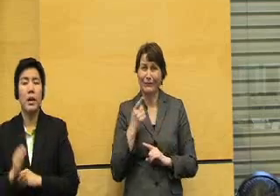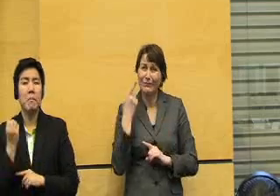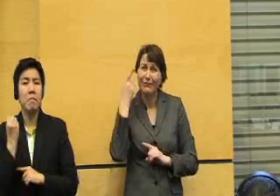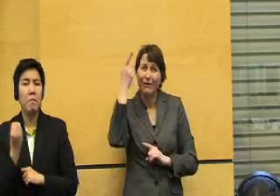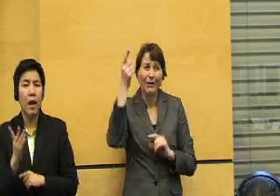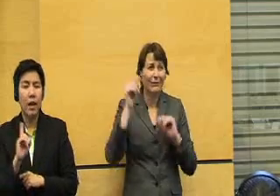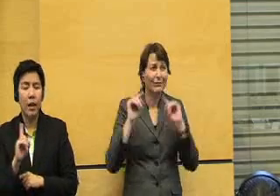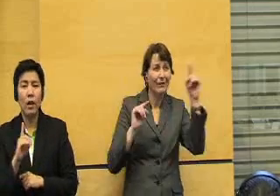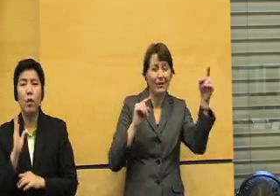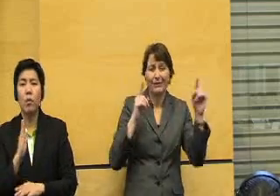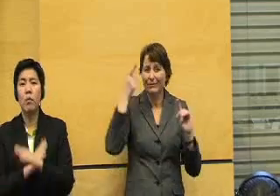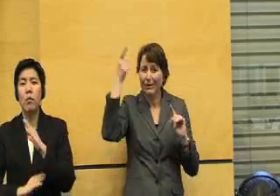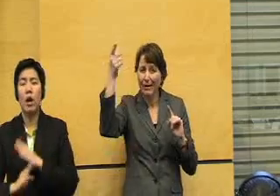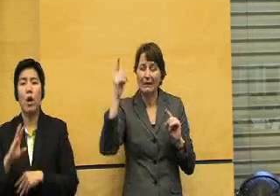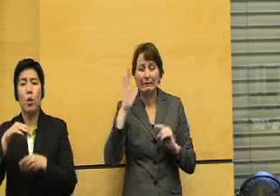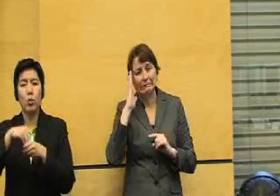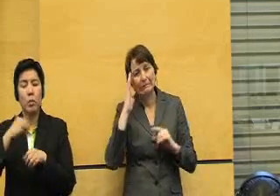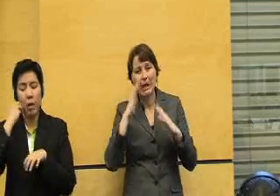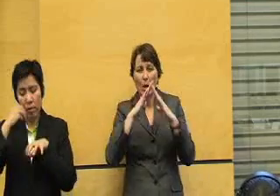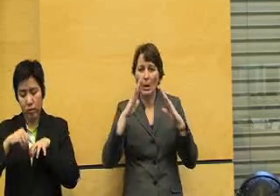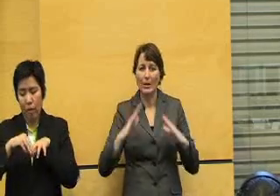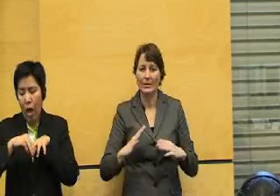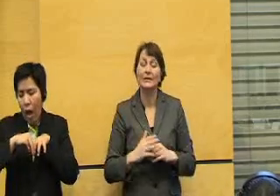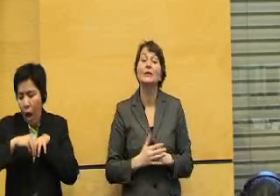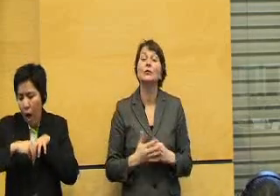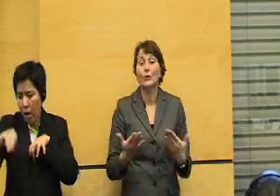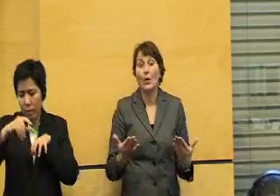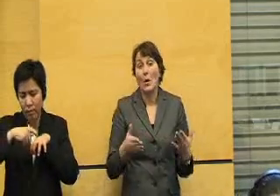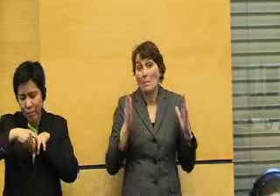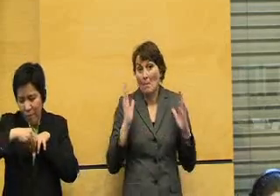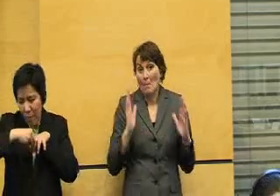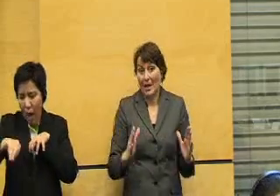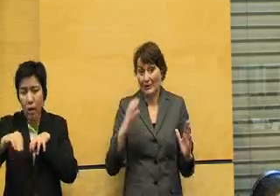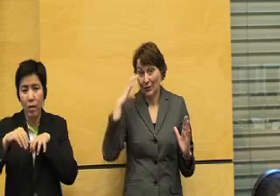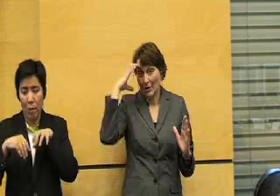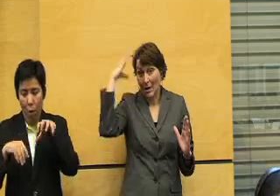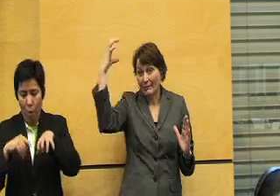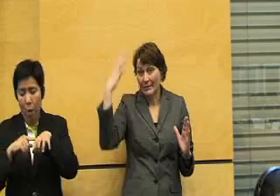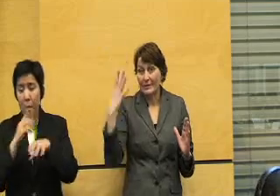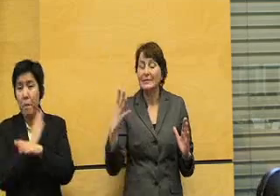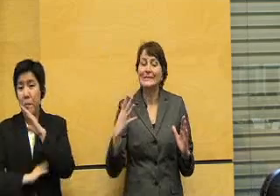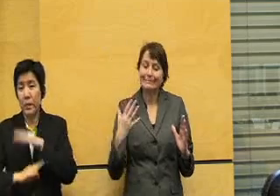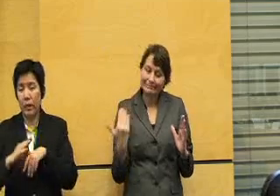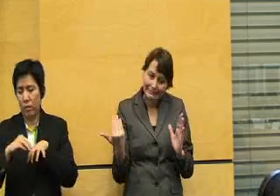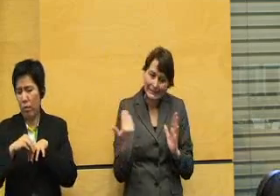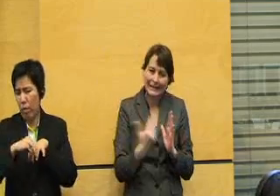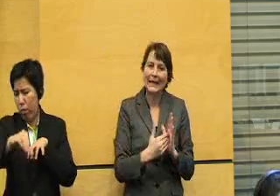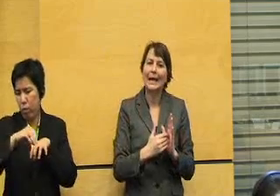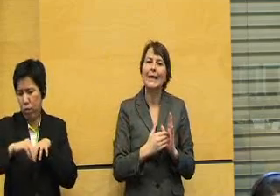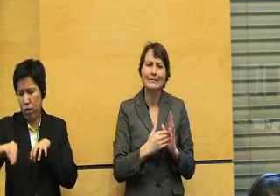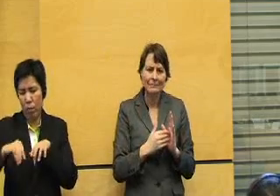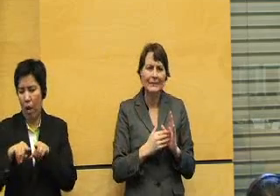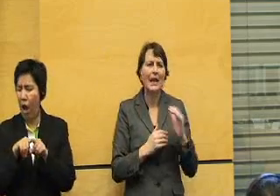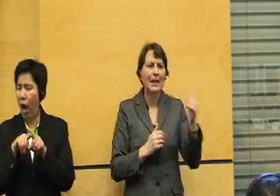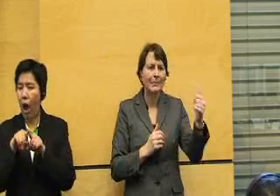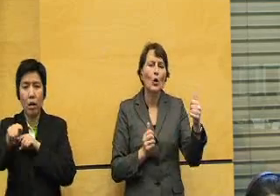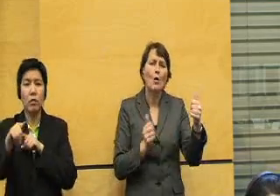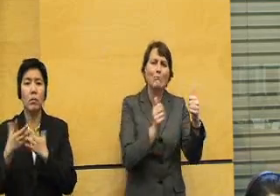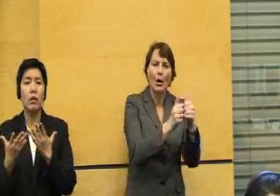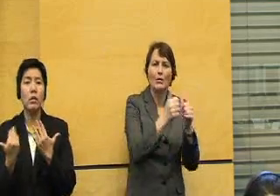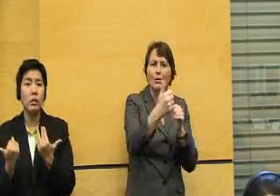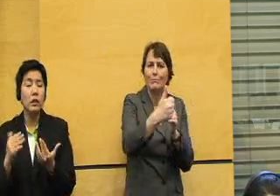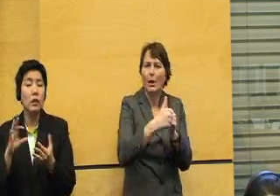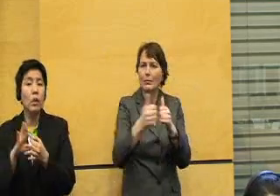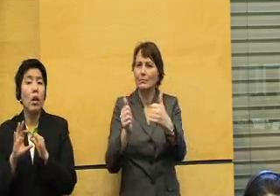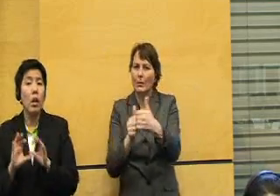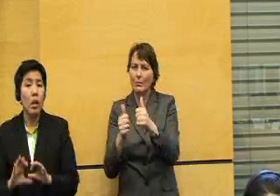center. It is therefore imperative for the government to continue to cooperate with the various partners and